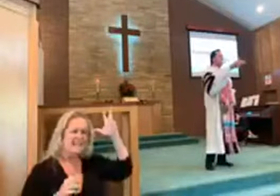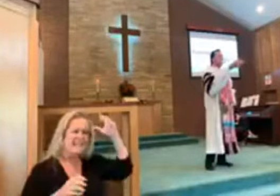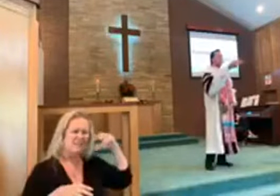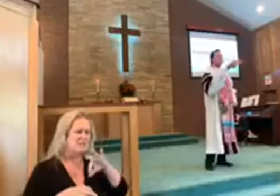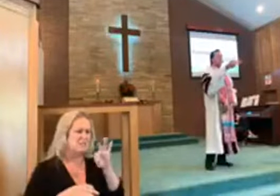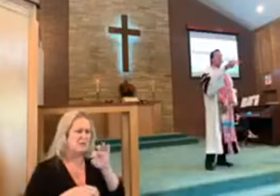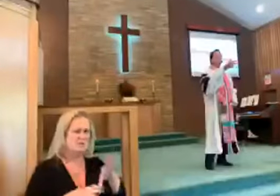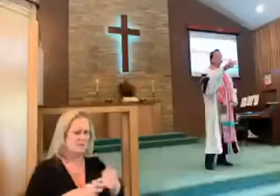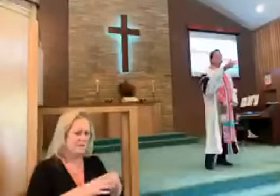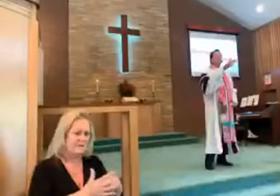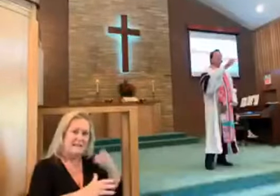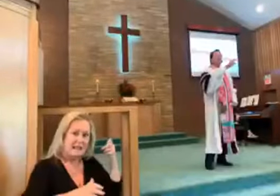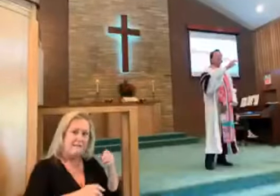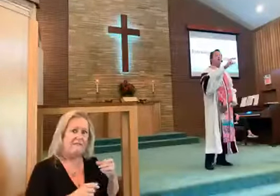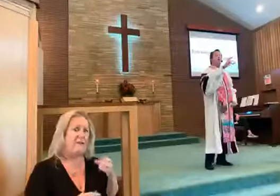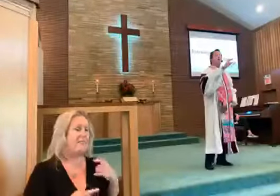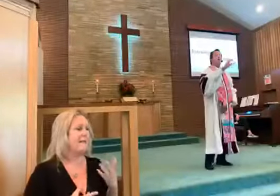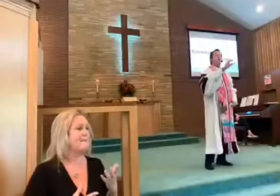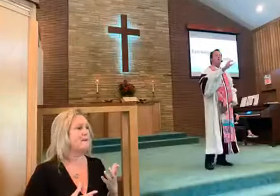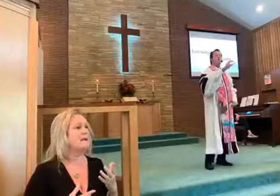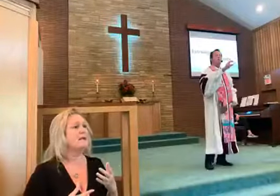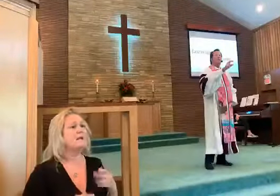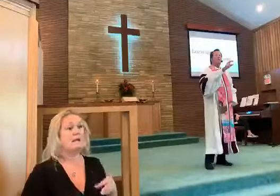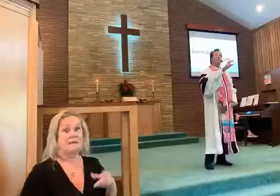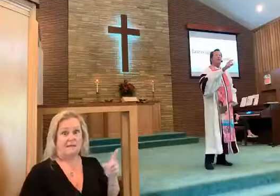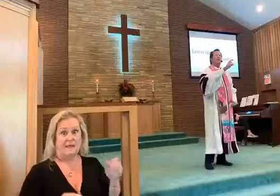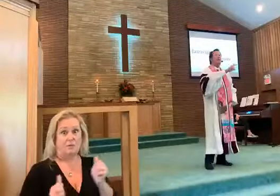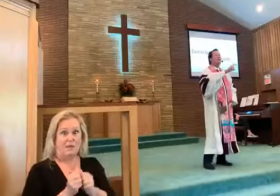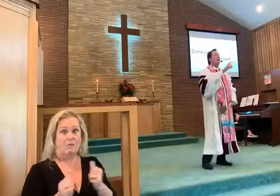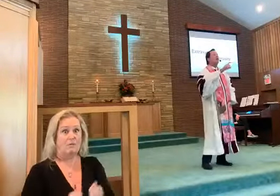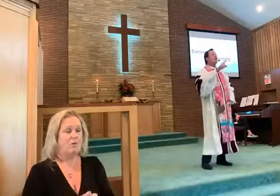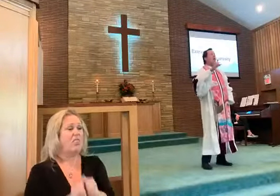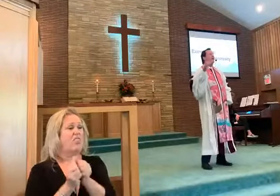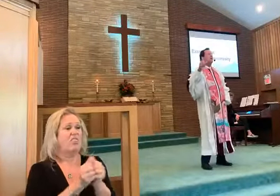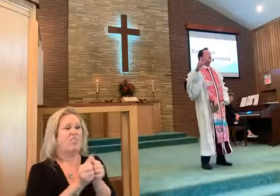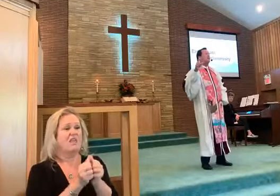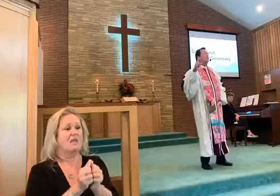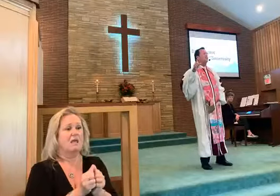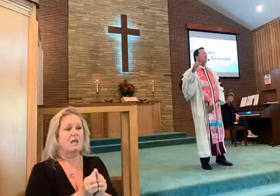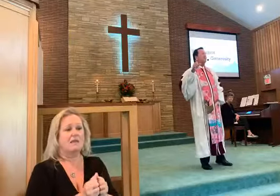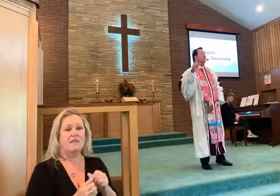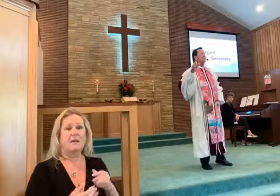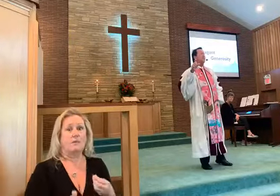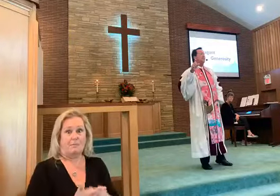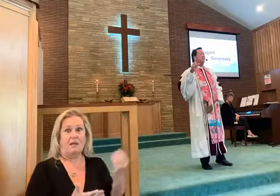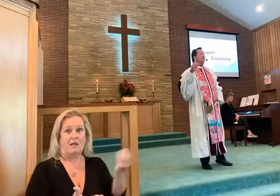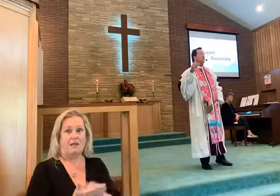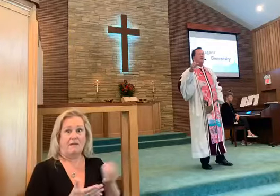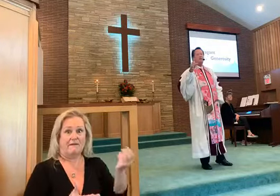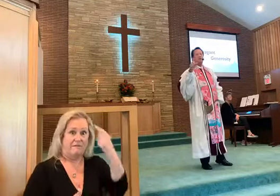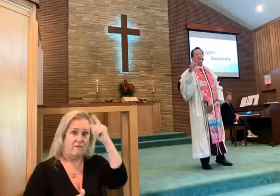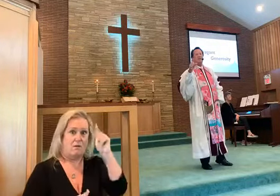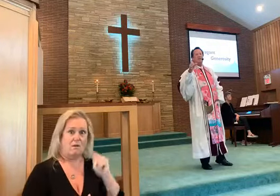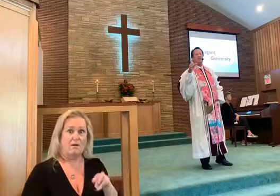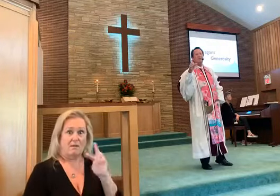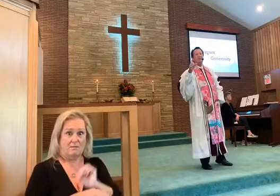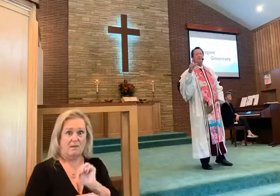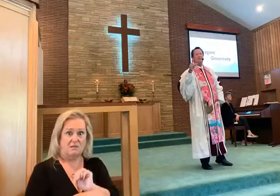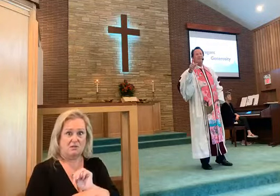been taken from them. And they were along, and they were underwriting the ministry.